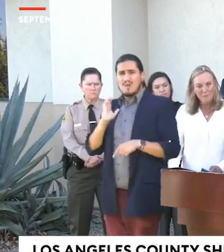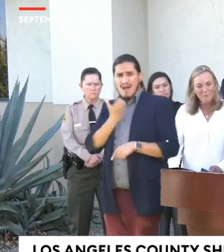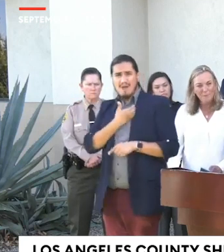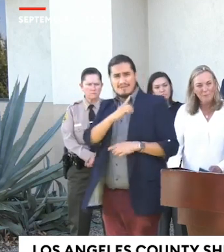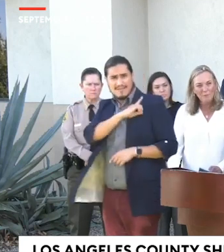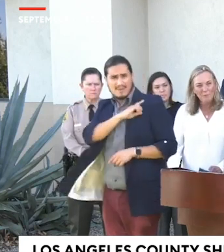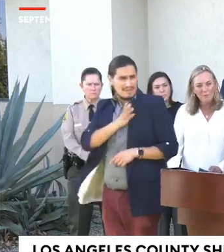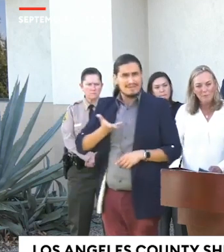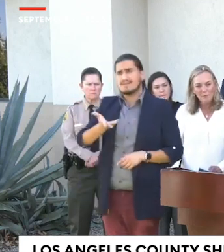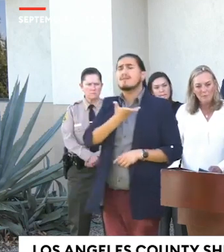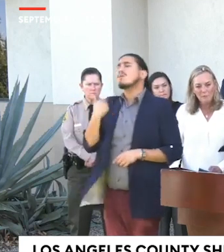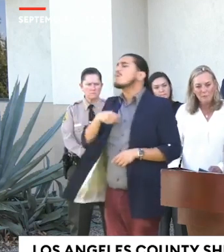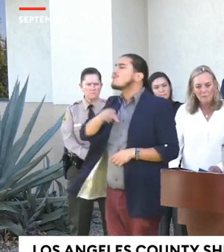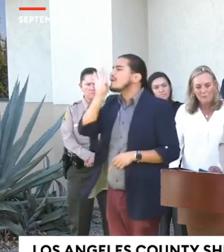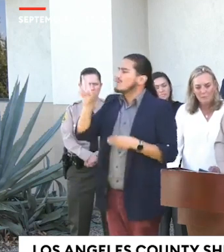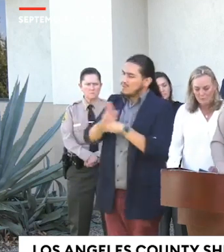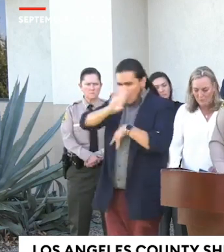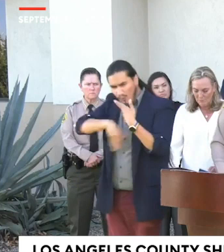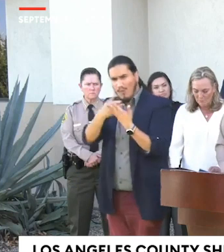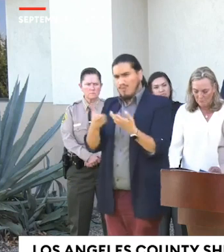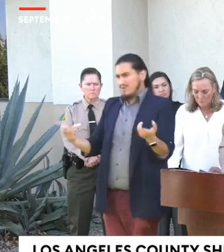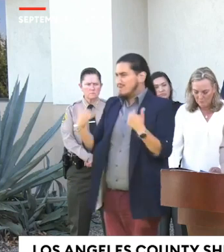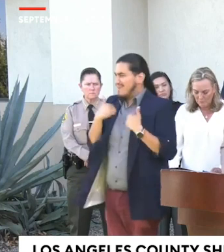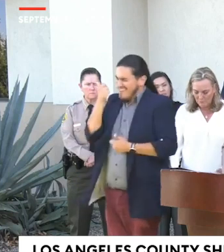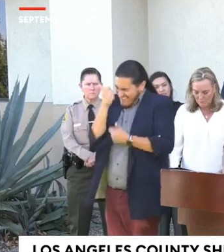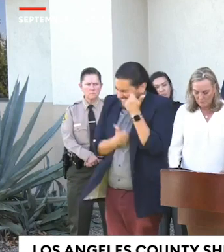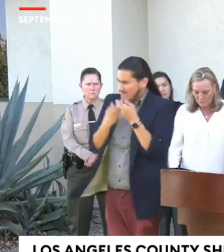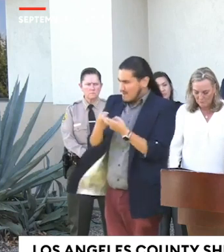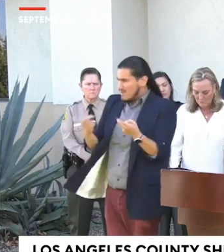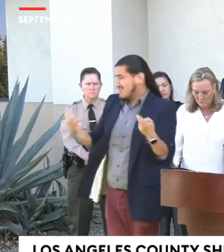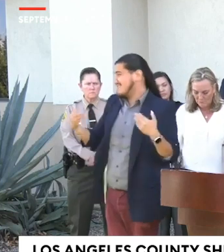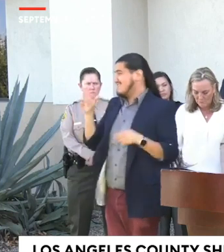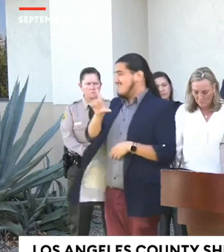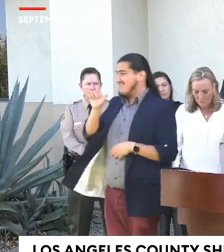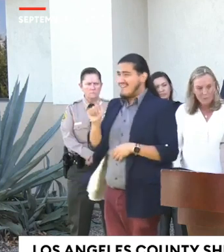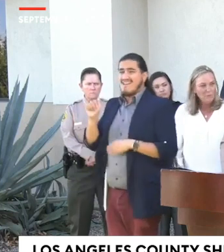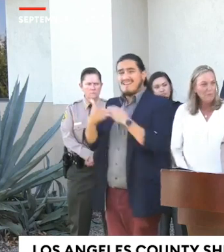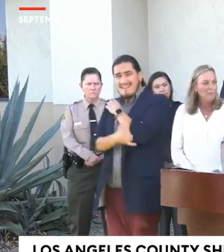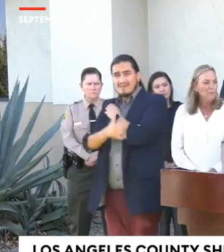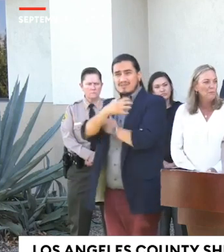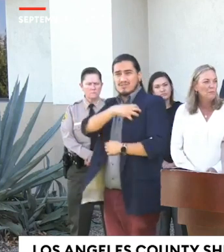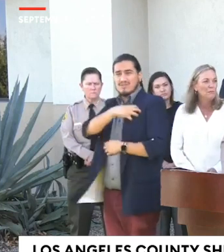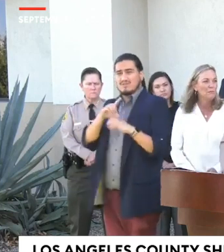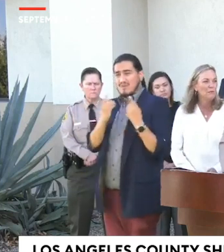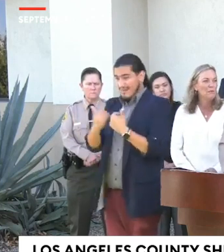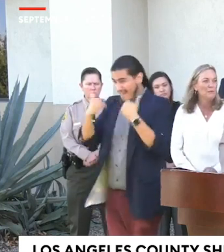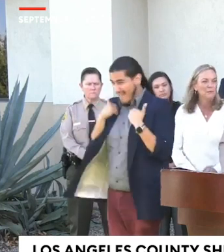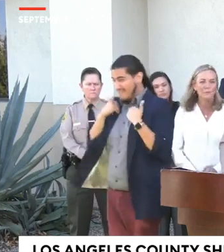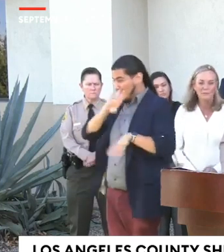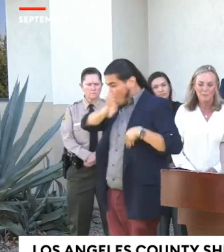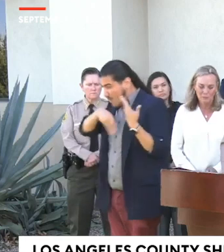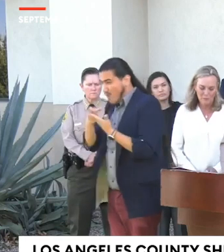deputies, that we will use every resource the Los Angeles County Sheriff's Department has. And like I've